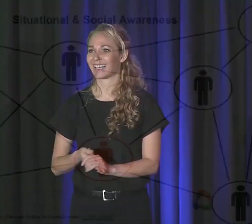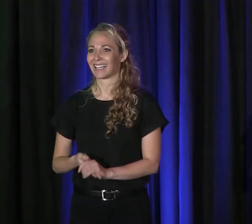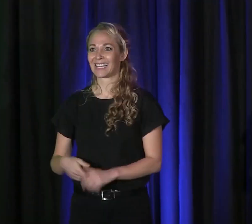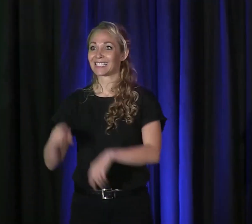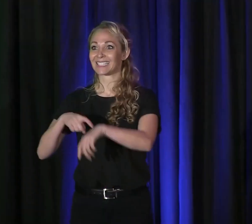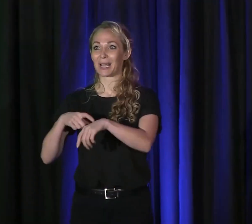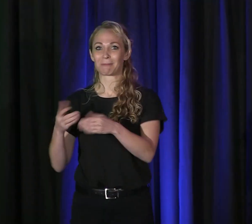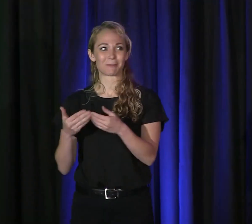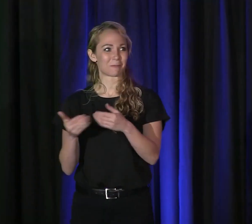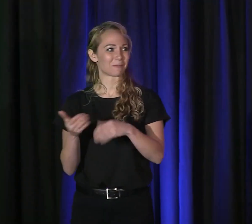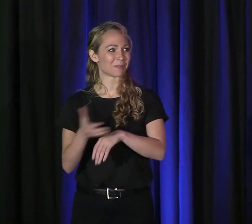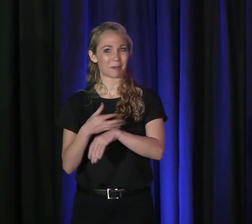Hey, let's be nice to each other.